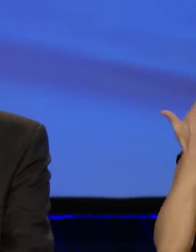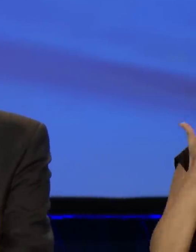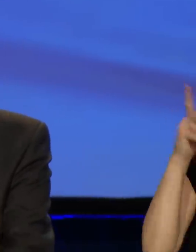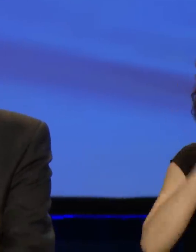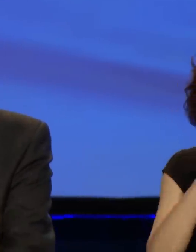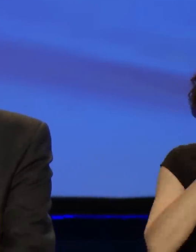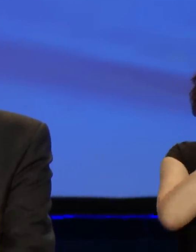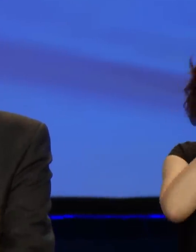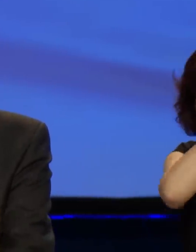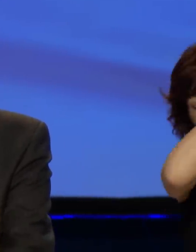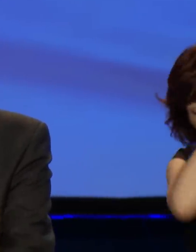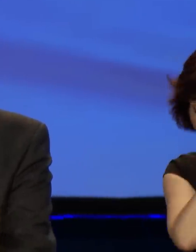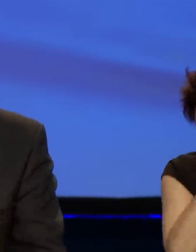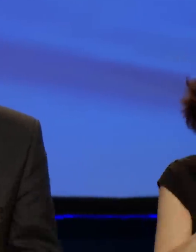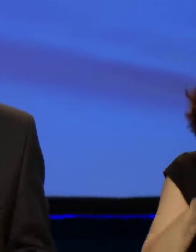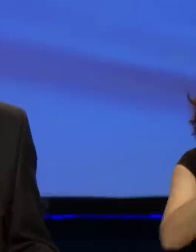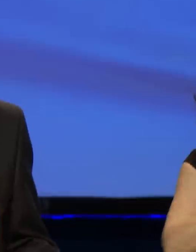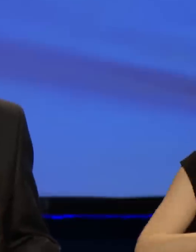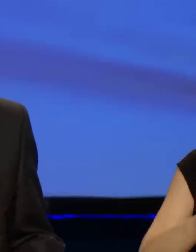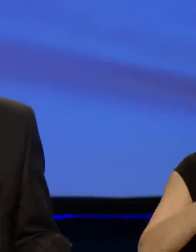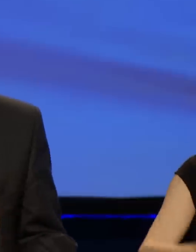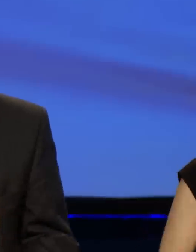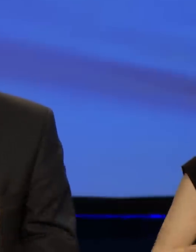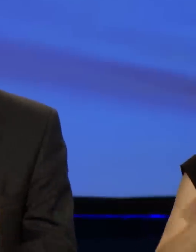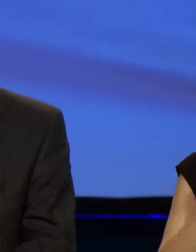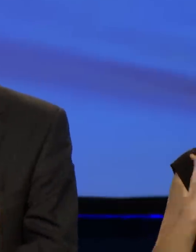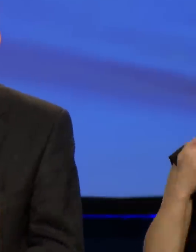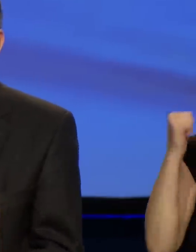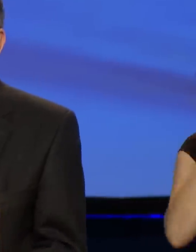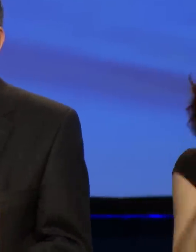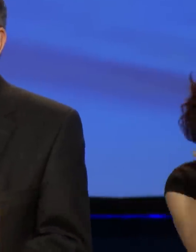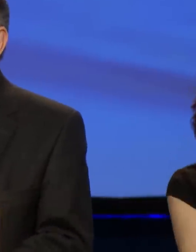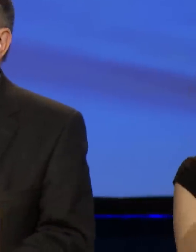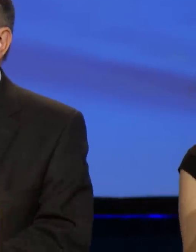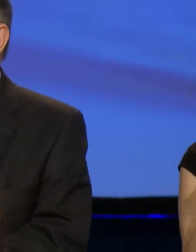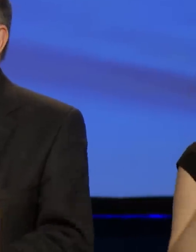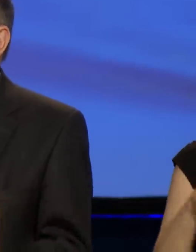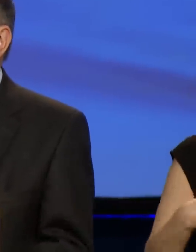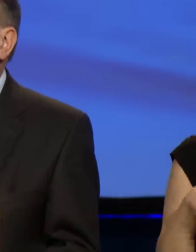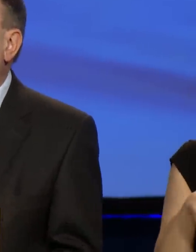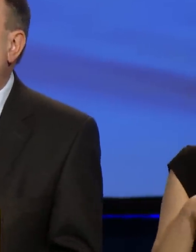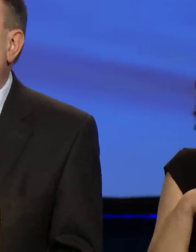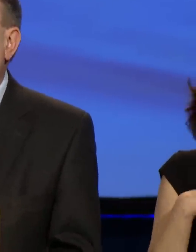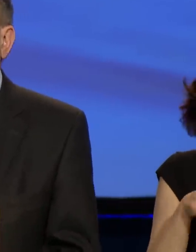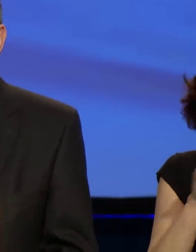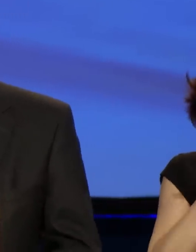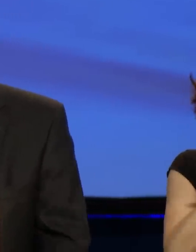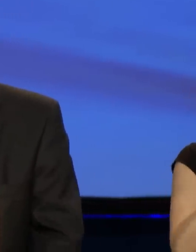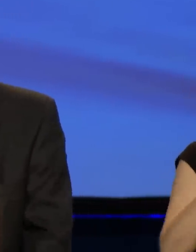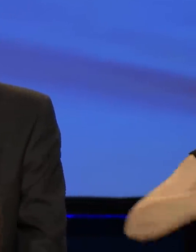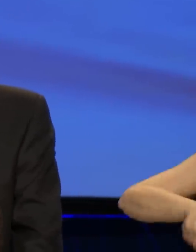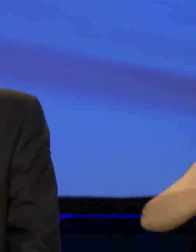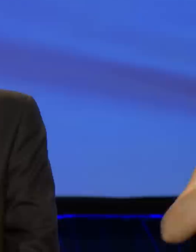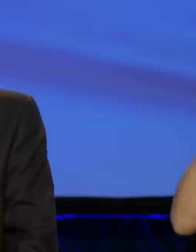hills, to the lee, to the rocks, ere I own your supper, I'll couch with a fox. Then tremble, false whigs, in the midst